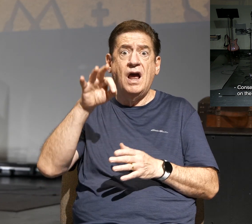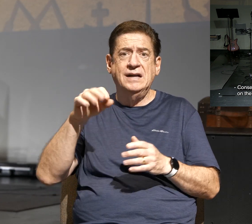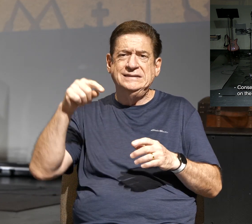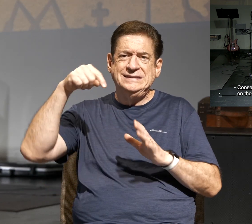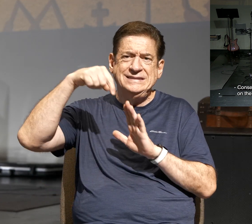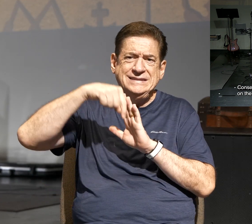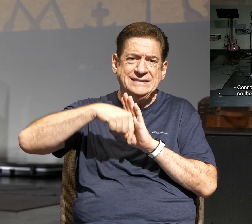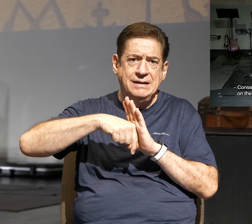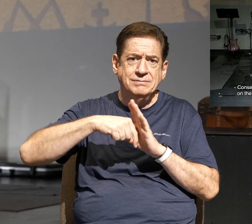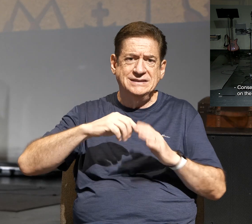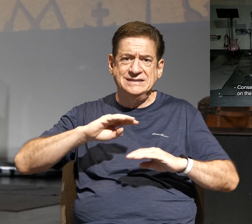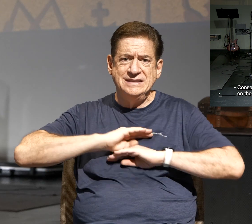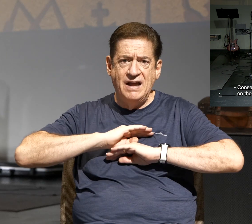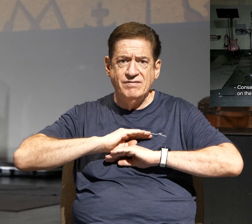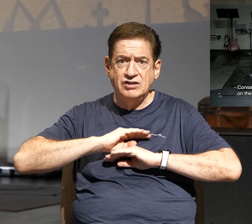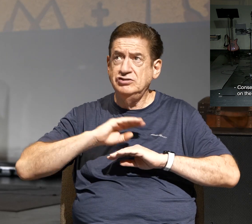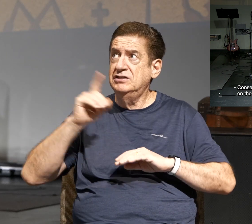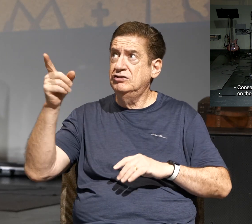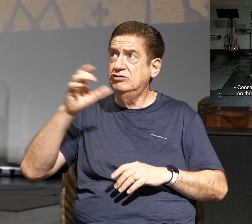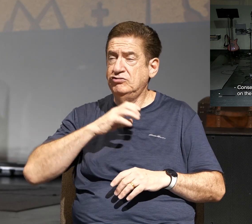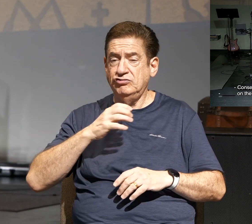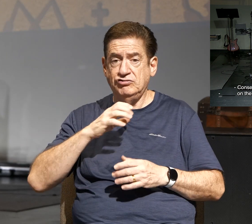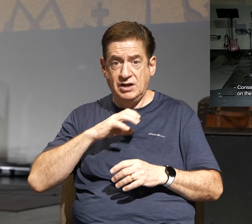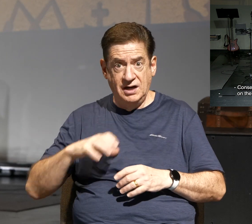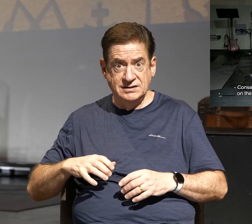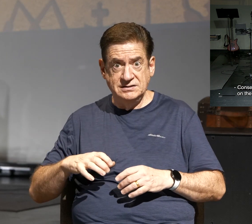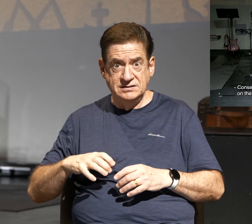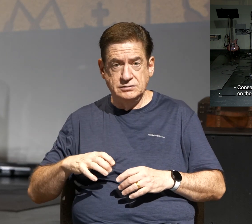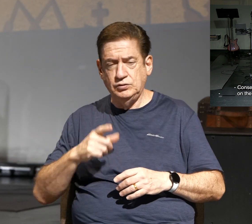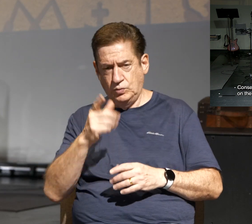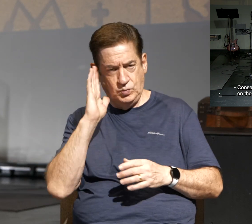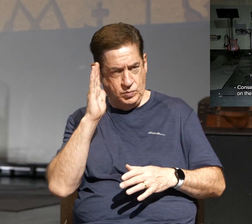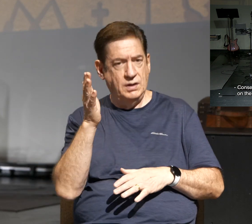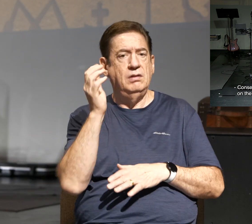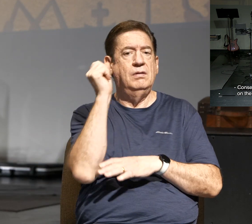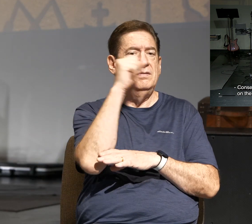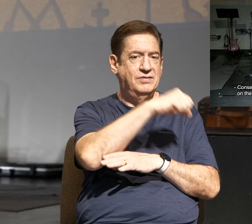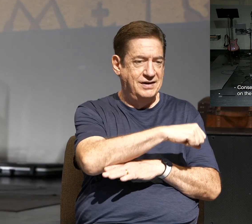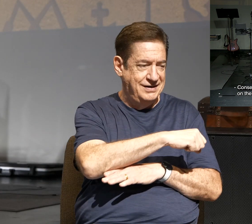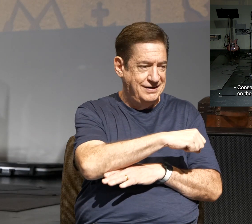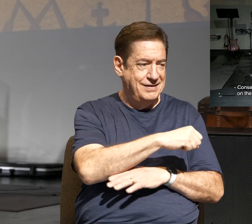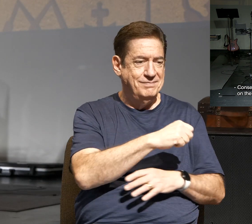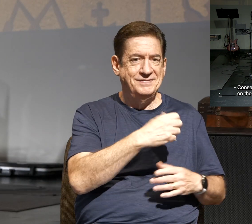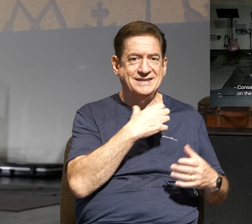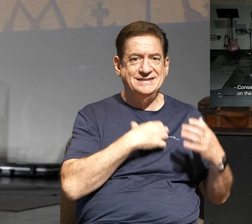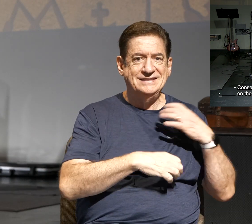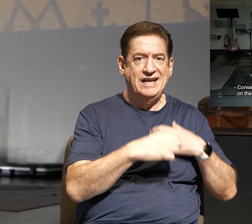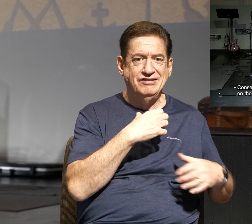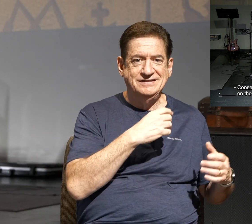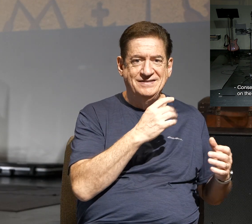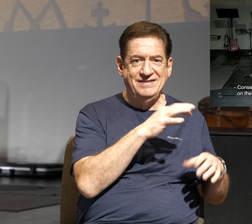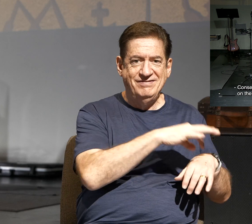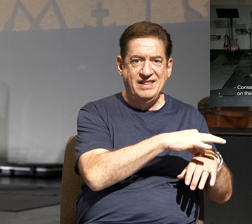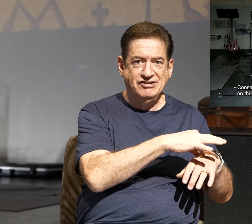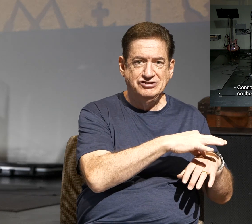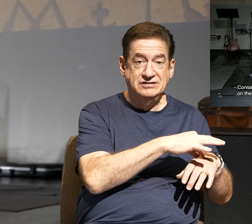going to overcome the desires of the flesh. So spiritually bored people